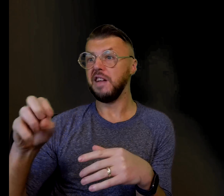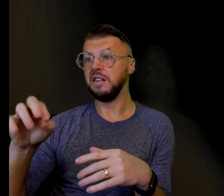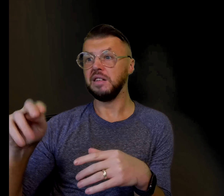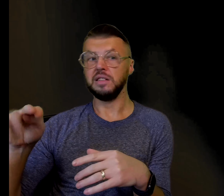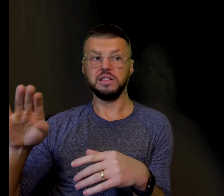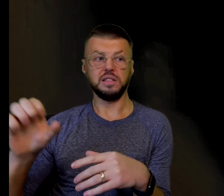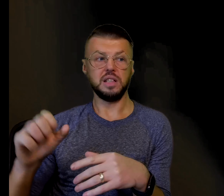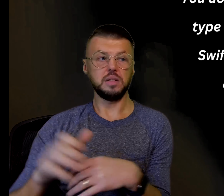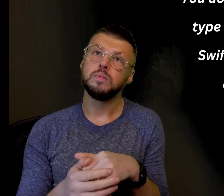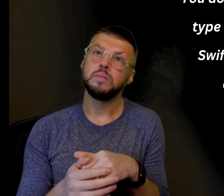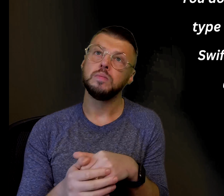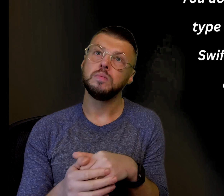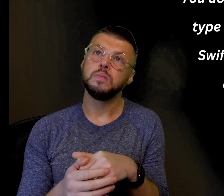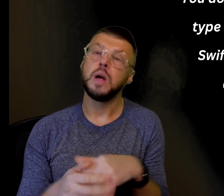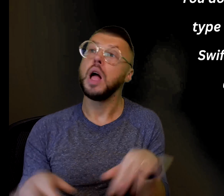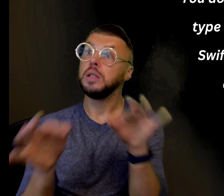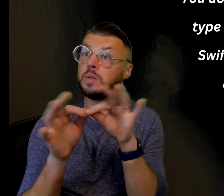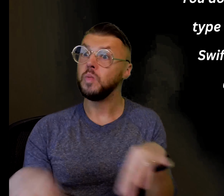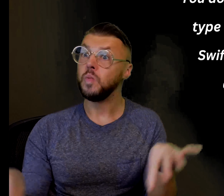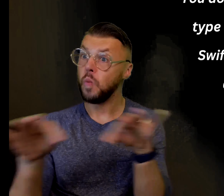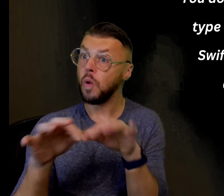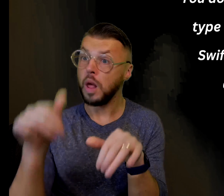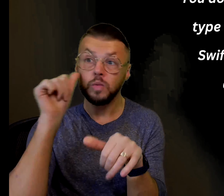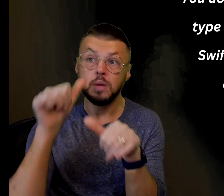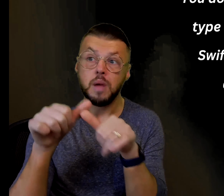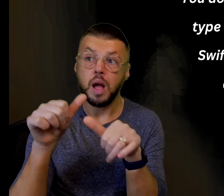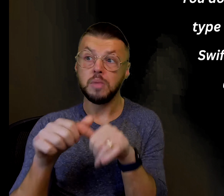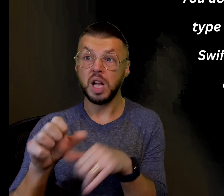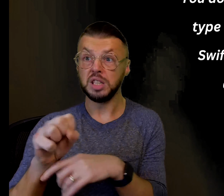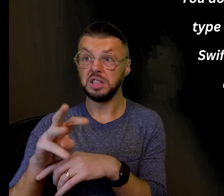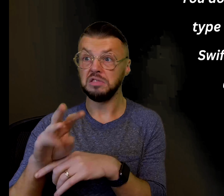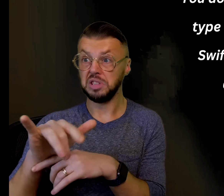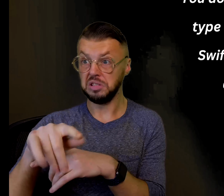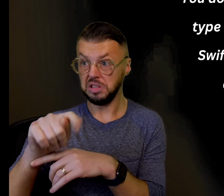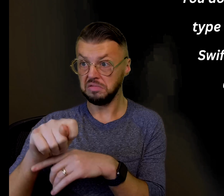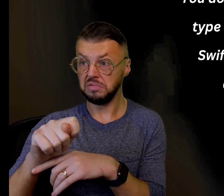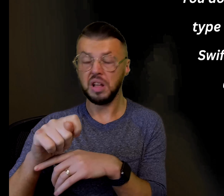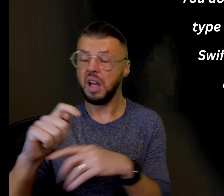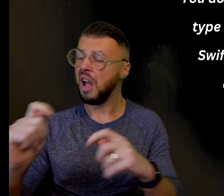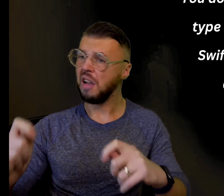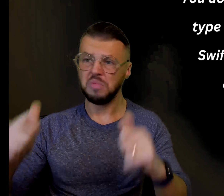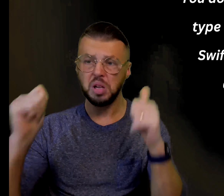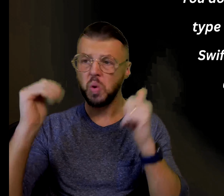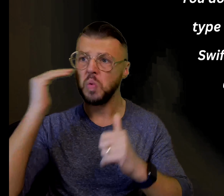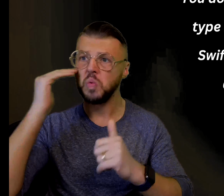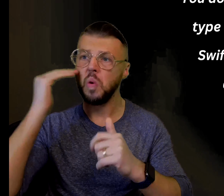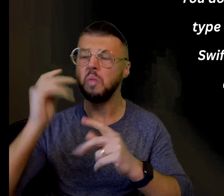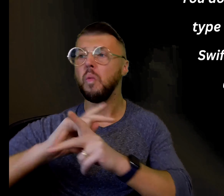And it knows that automatically its types. And it's important to remember that in